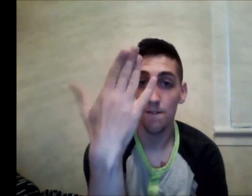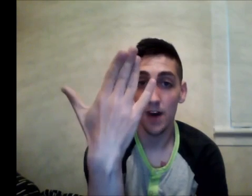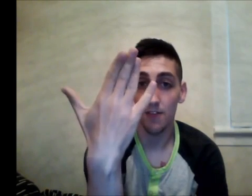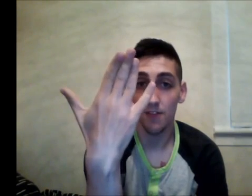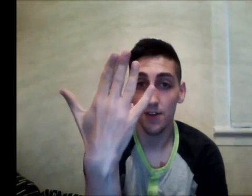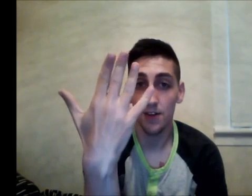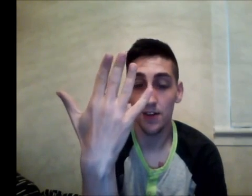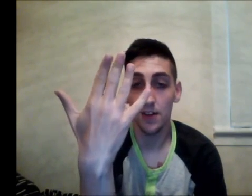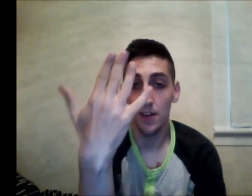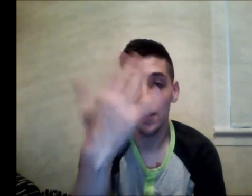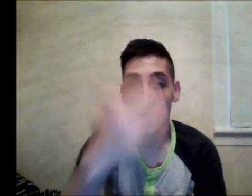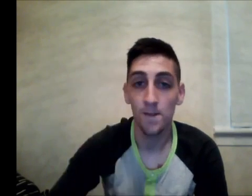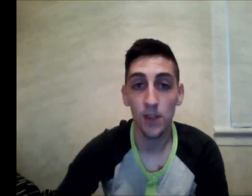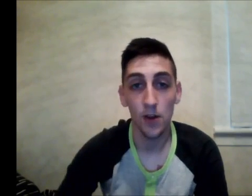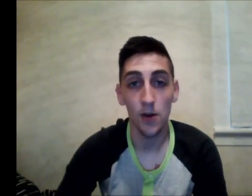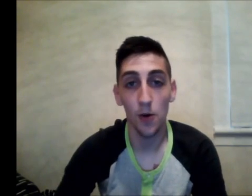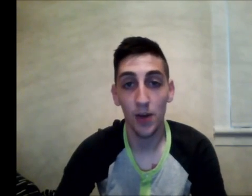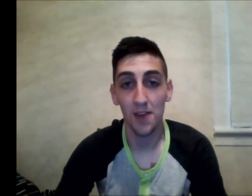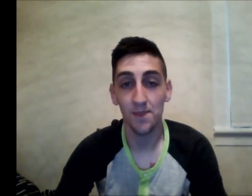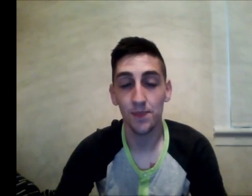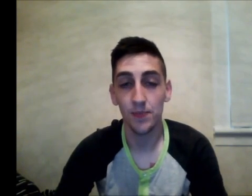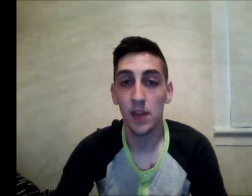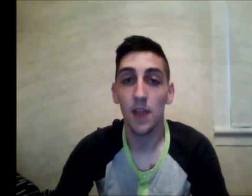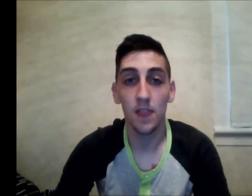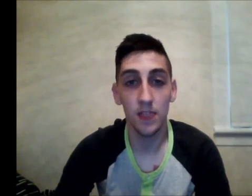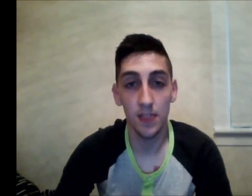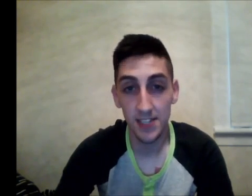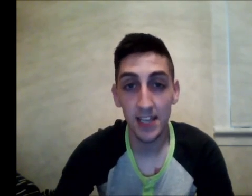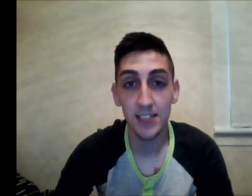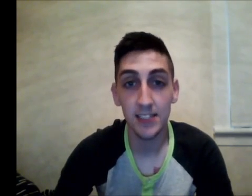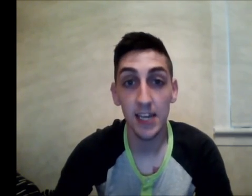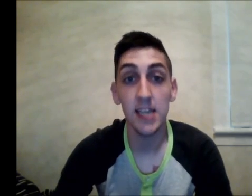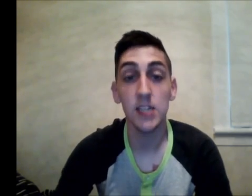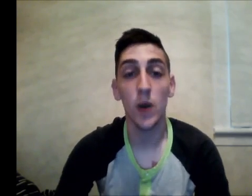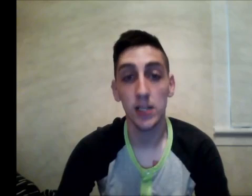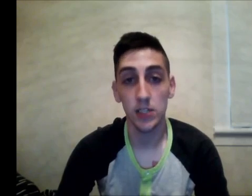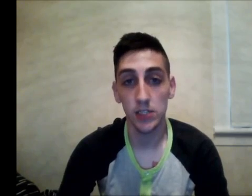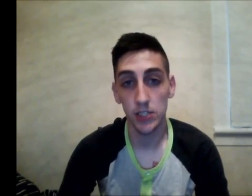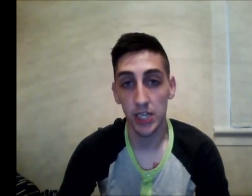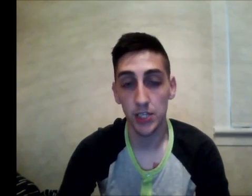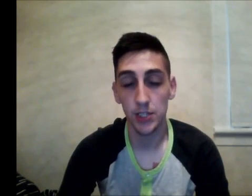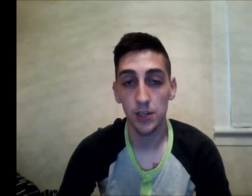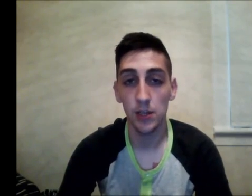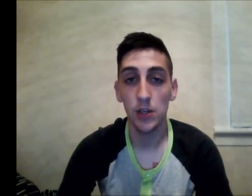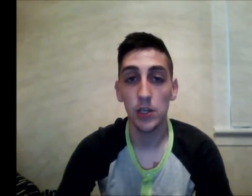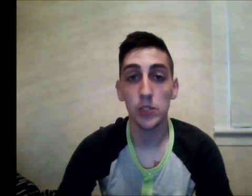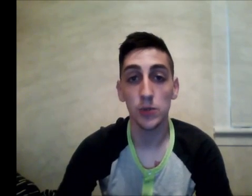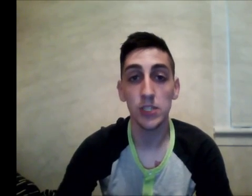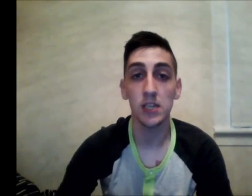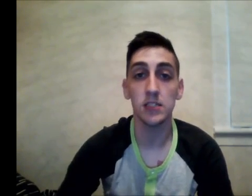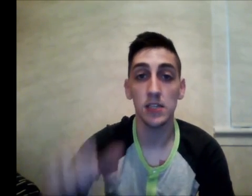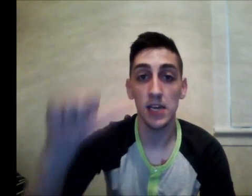5. Okay, 6 is where it starts to change. So 6